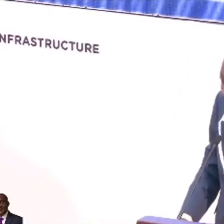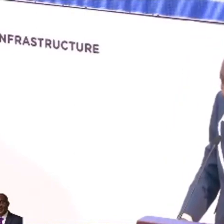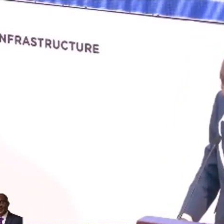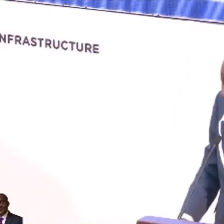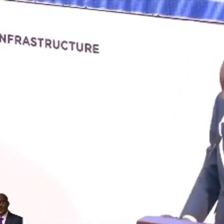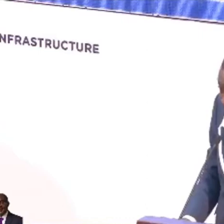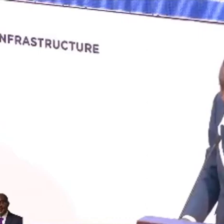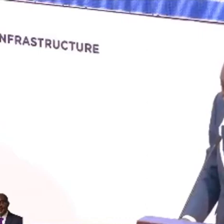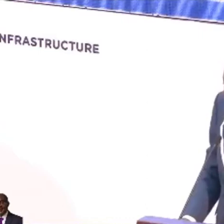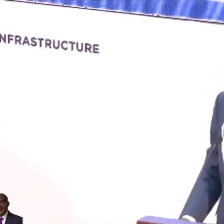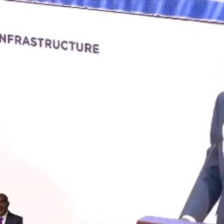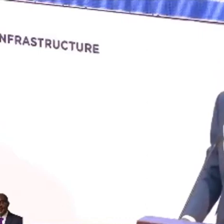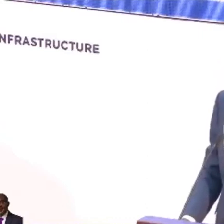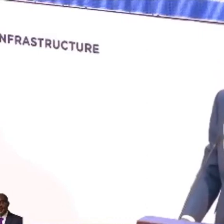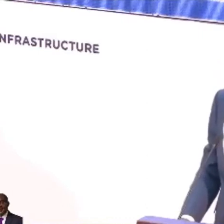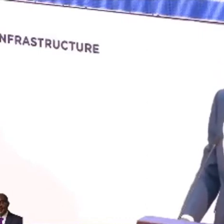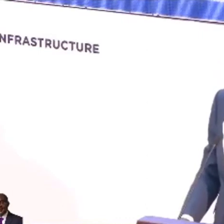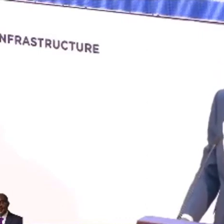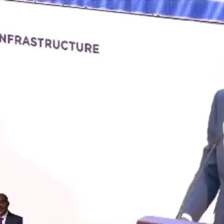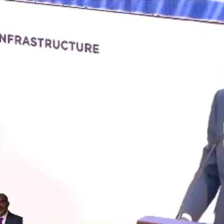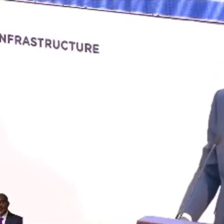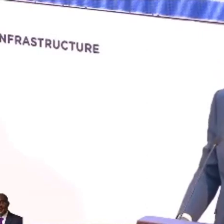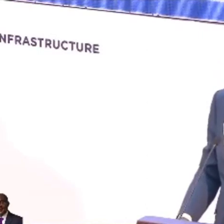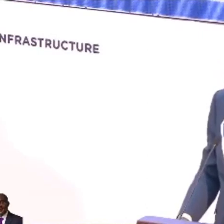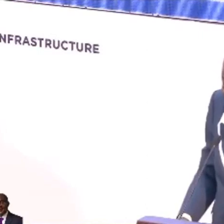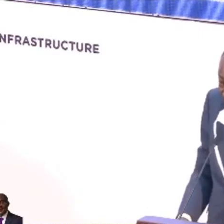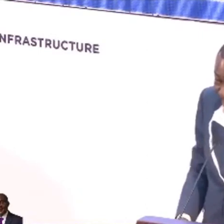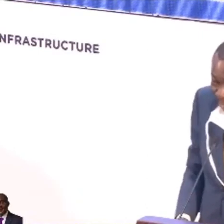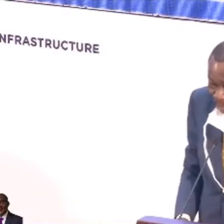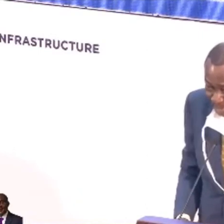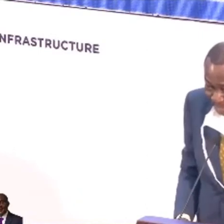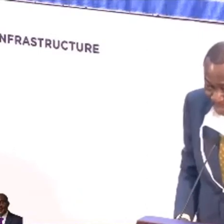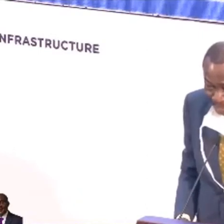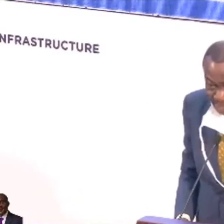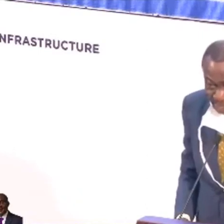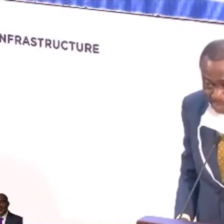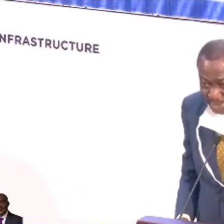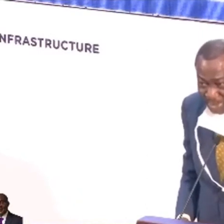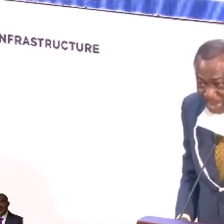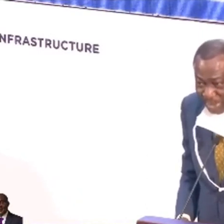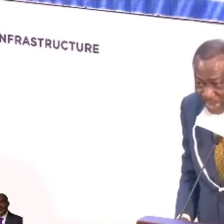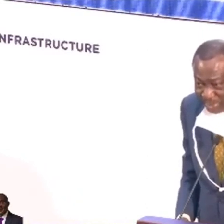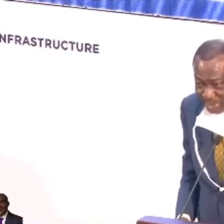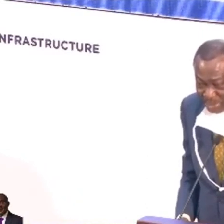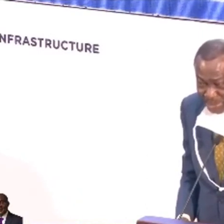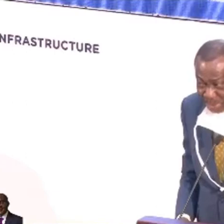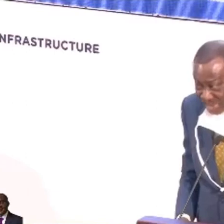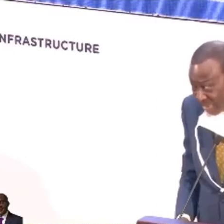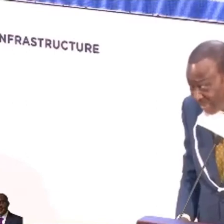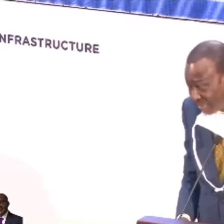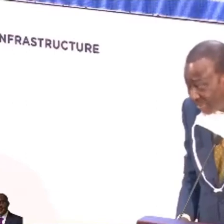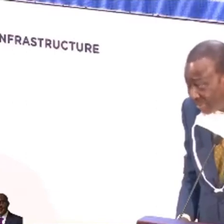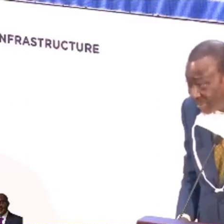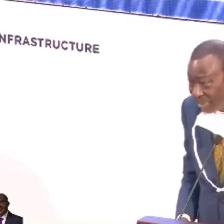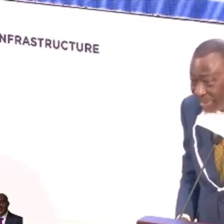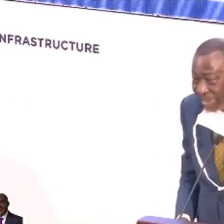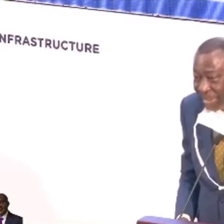first results fair, as he said, was held in January, which was attended by addressed by the